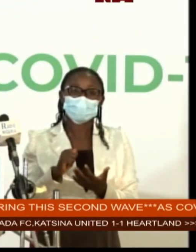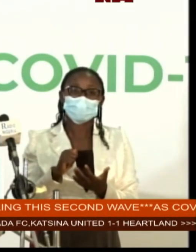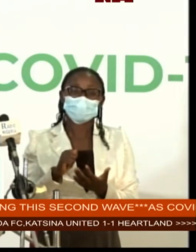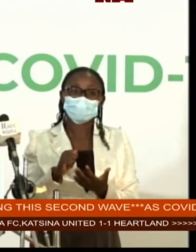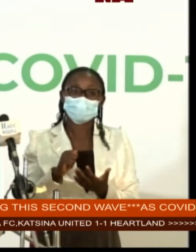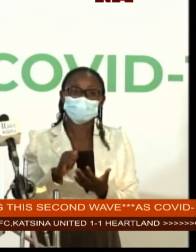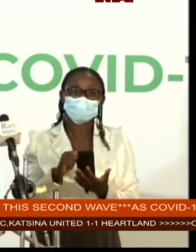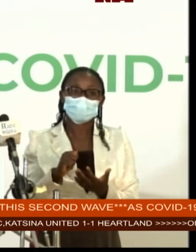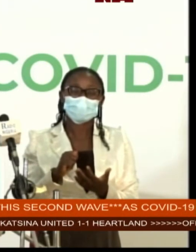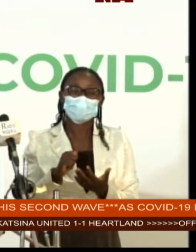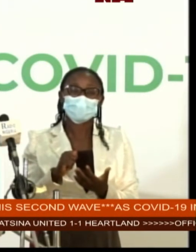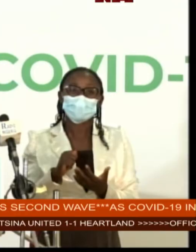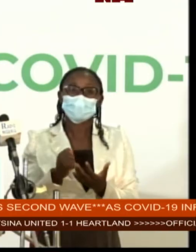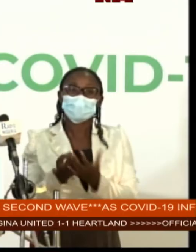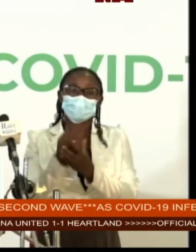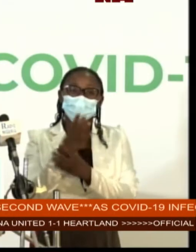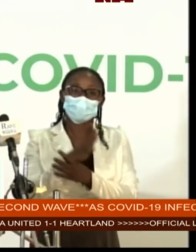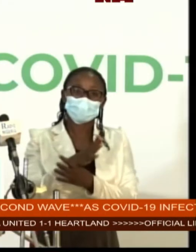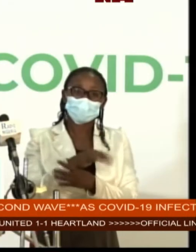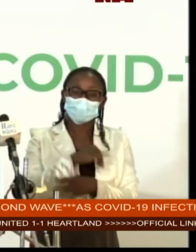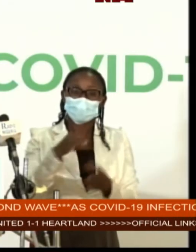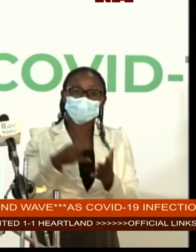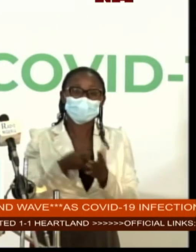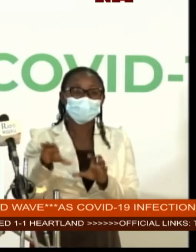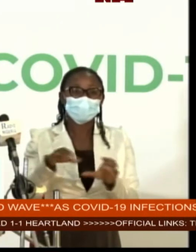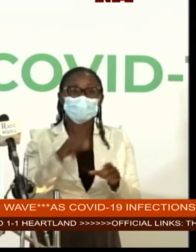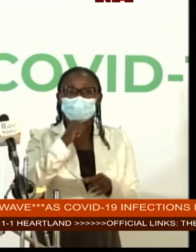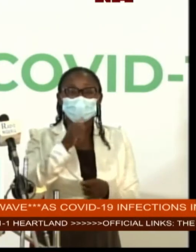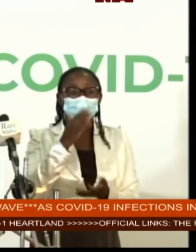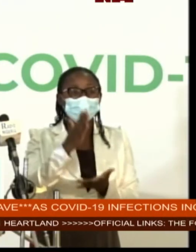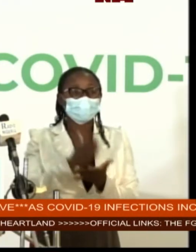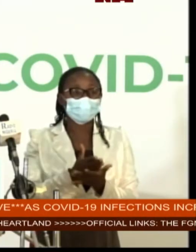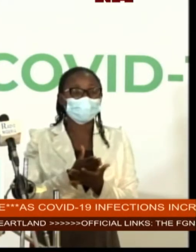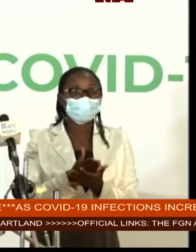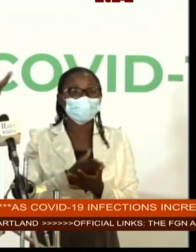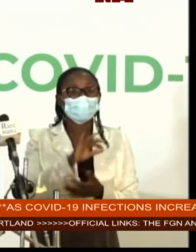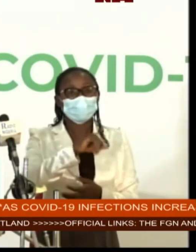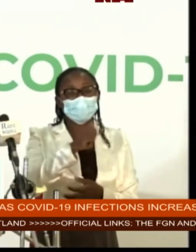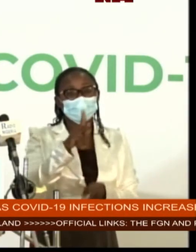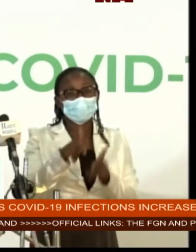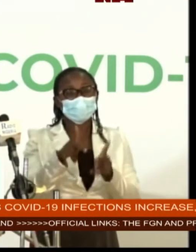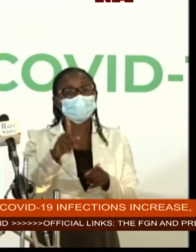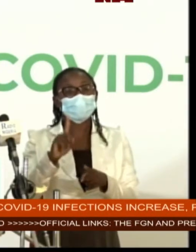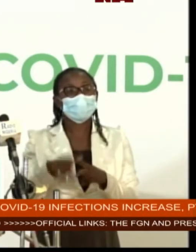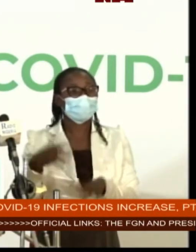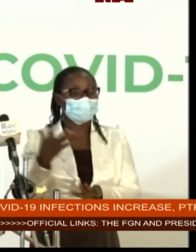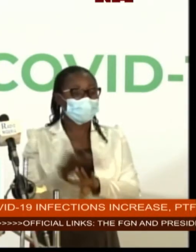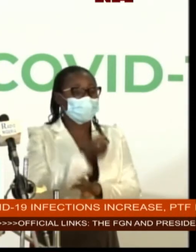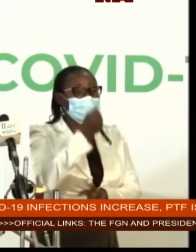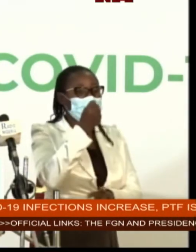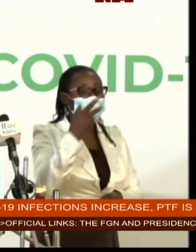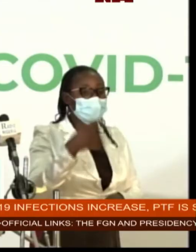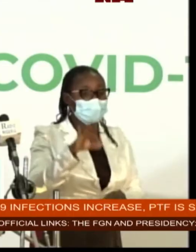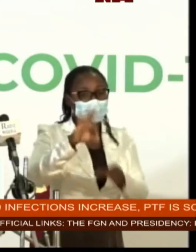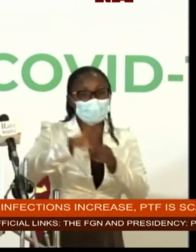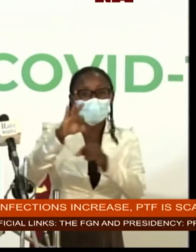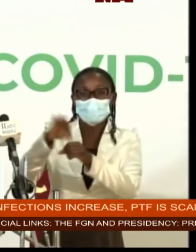It did not stop Joe Biden from winning the American election, as much as conspiracy theories were